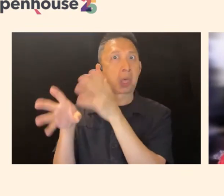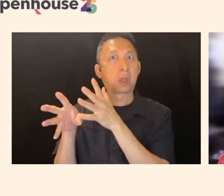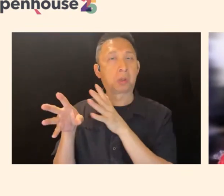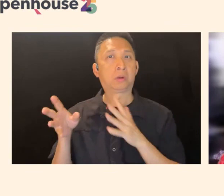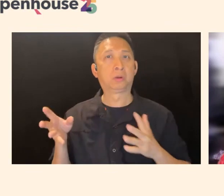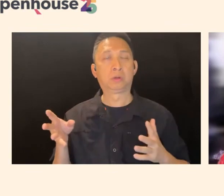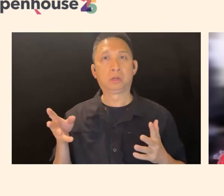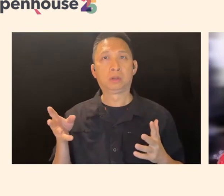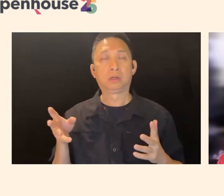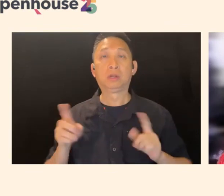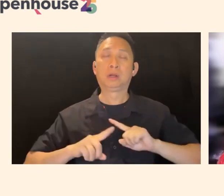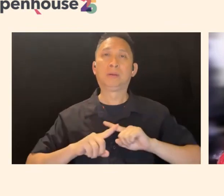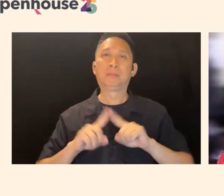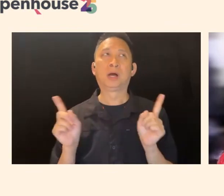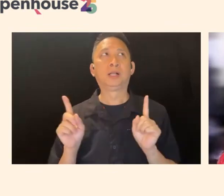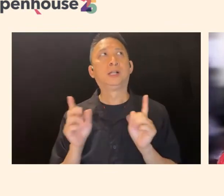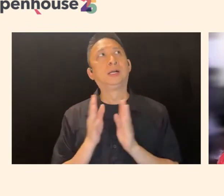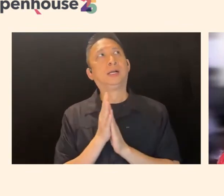this,